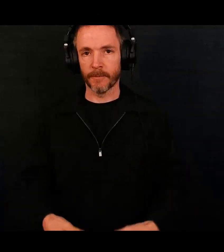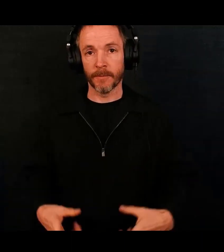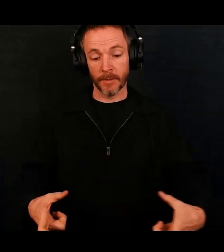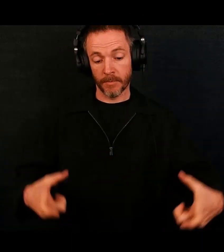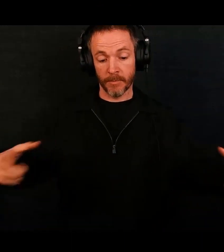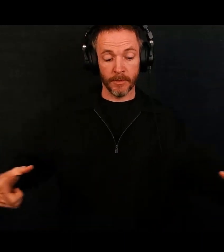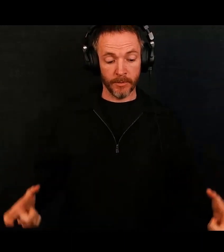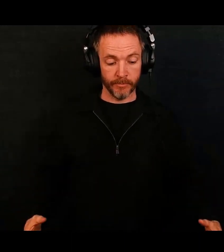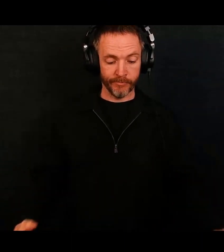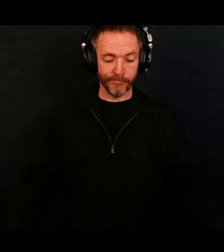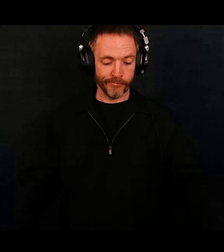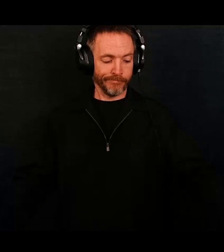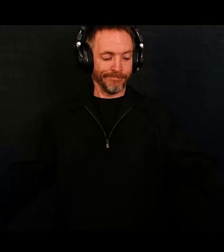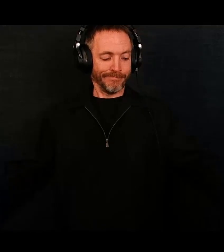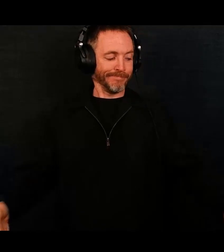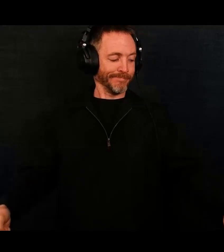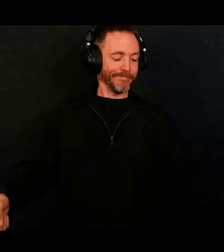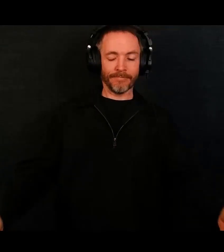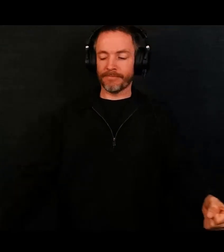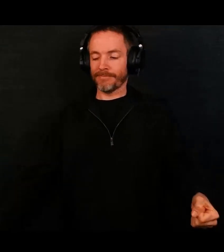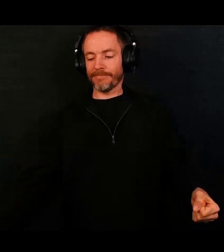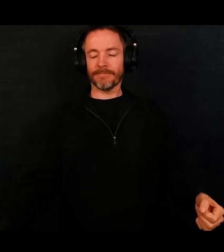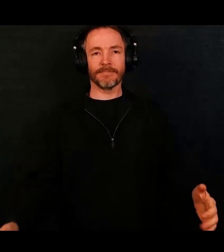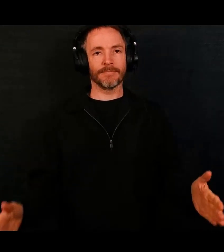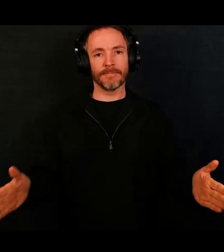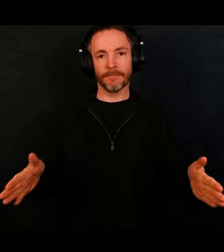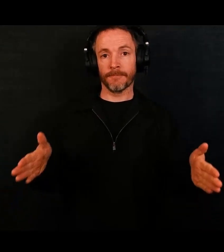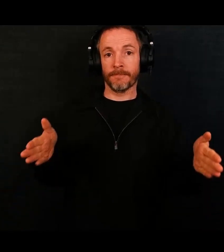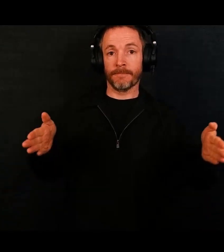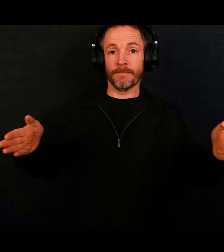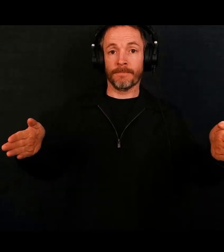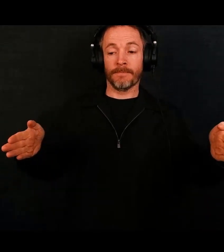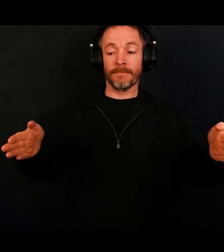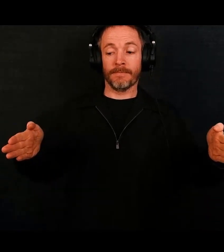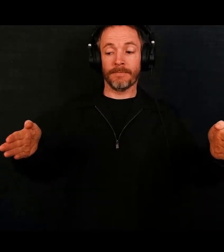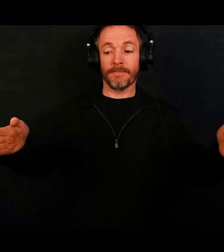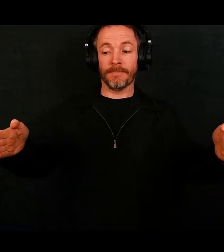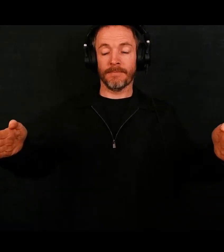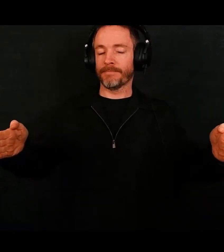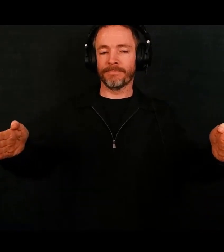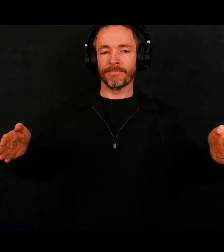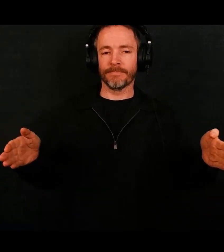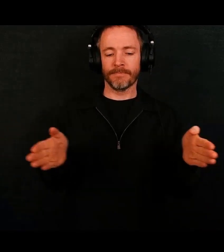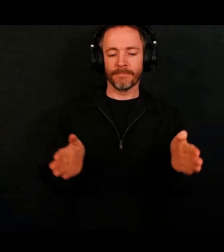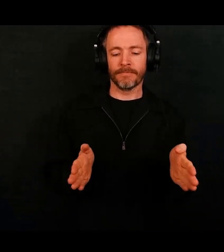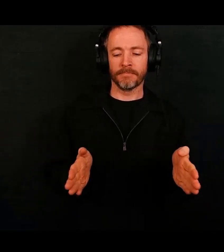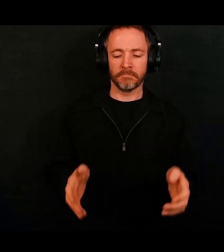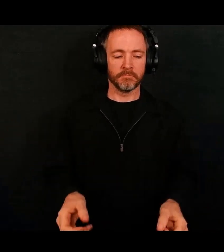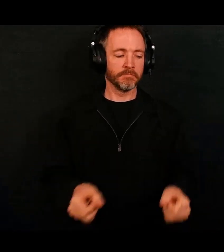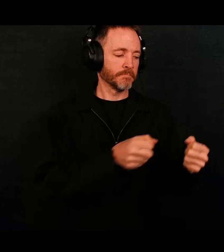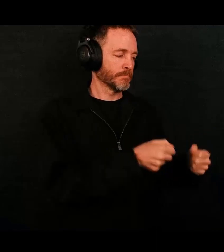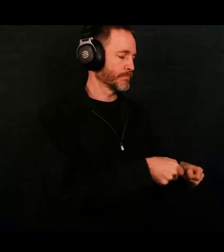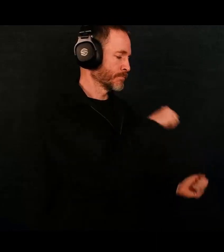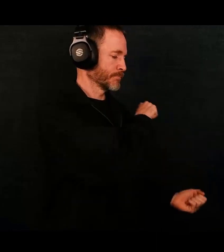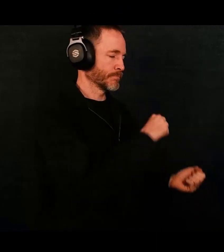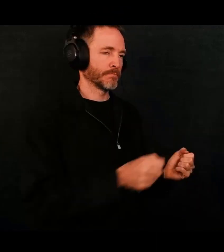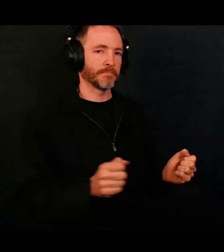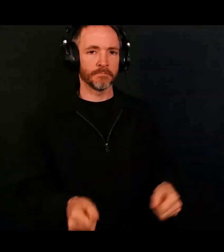Just trying to remove it when there's water in it. So that's got to be a future thing, I think.